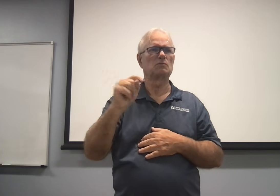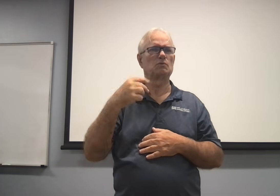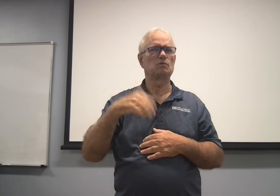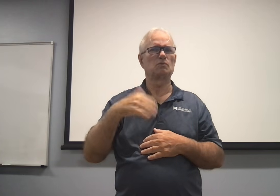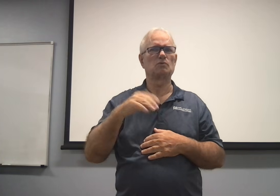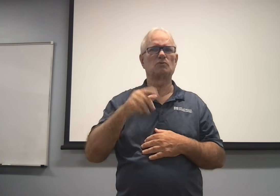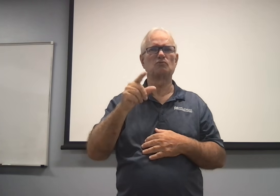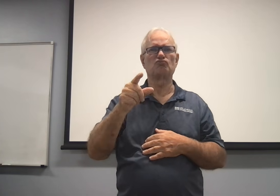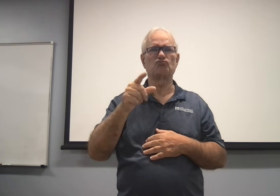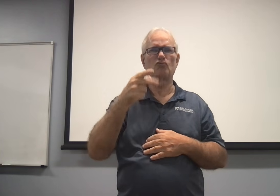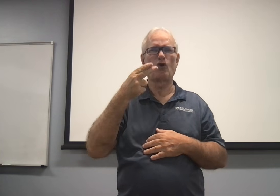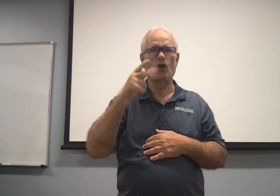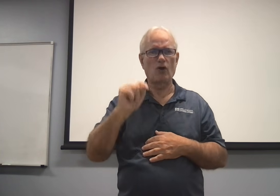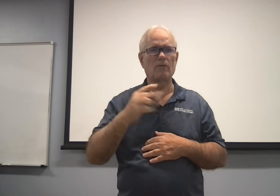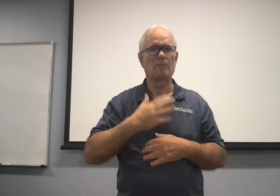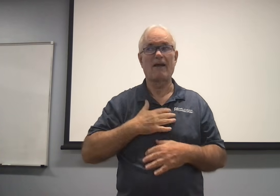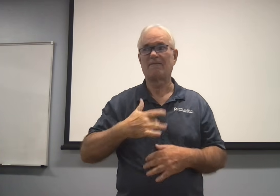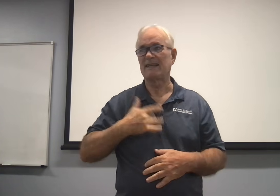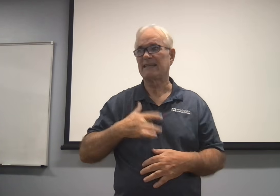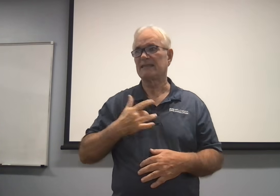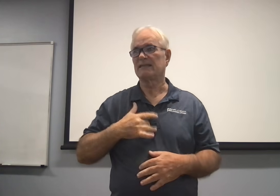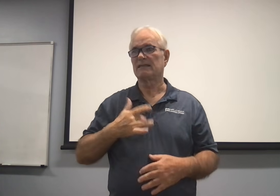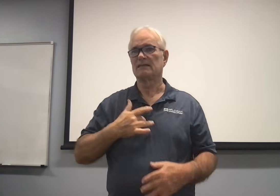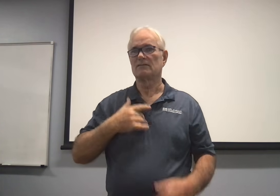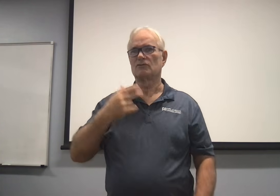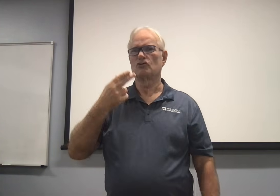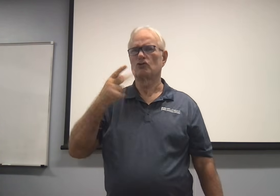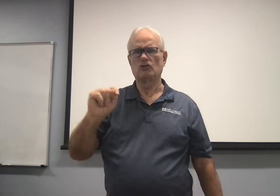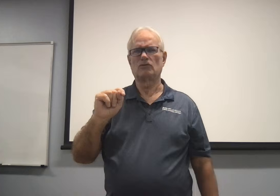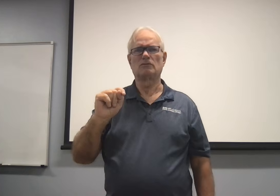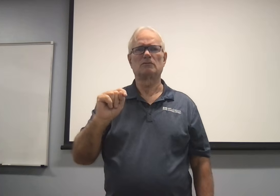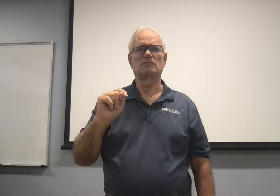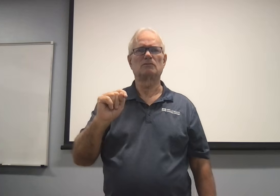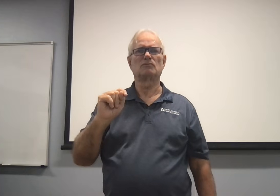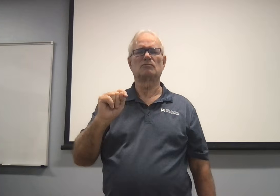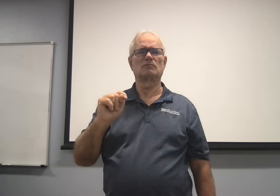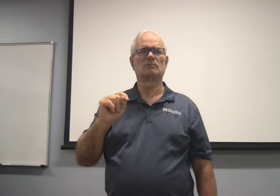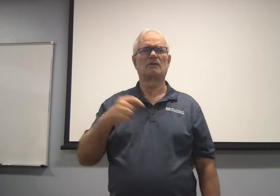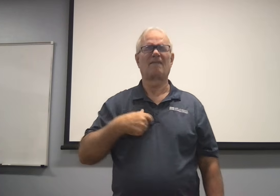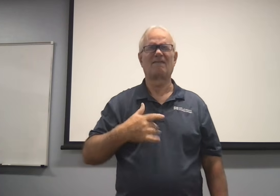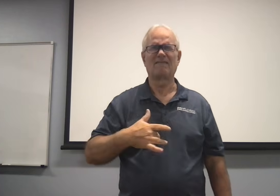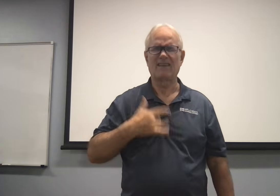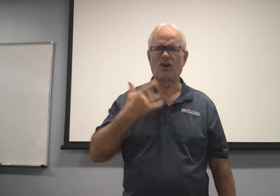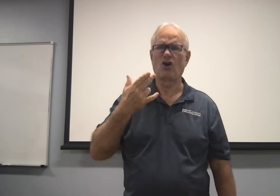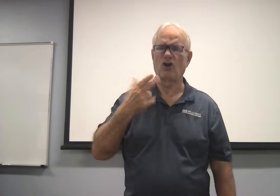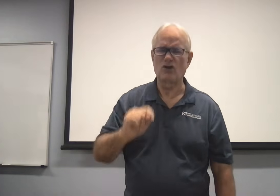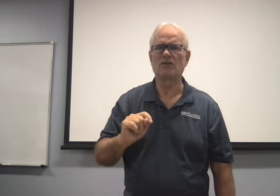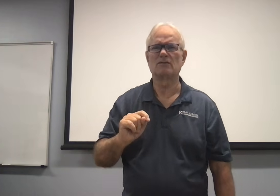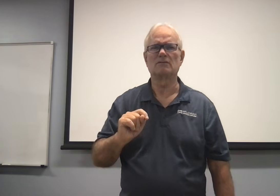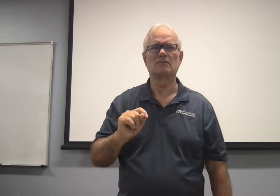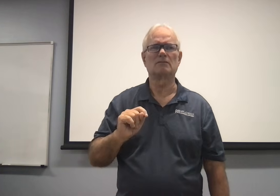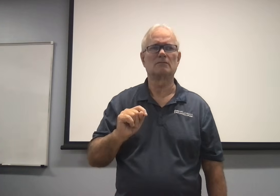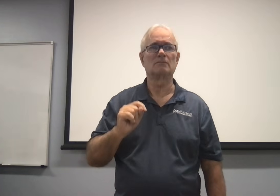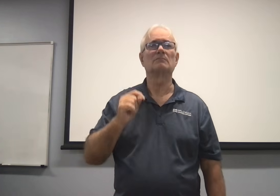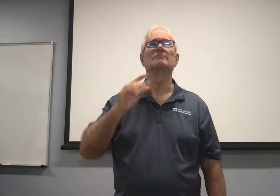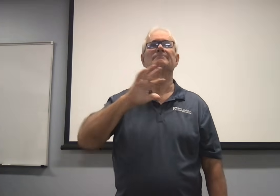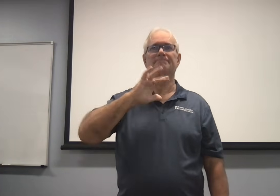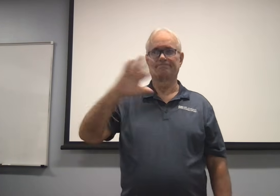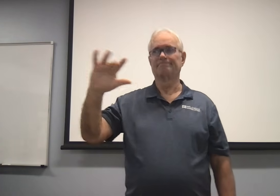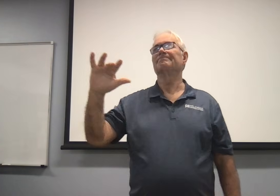What if we sign hurt? Like, oh, you hurt my feelings? H-T, hurt. Oh, my feelings got